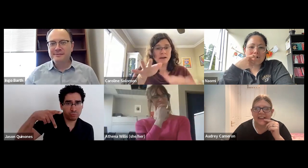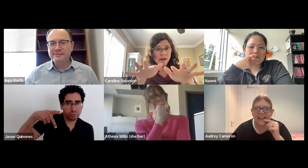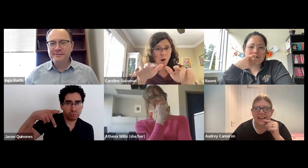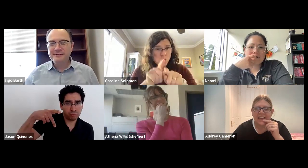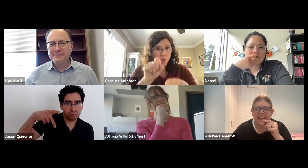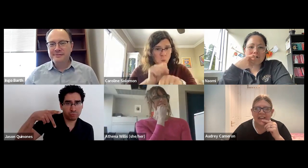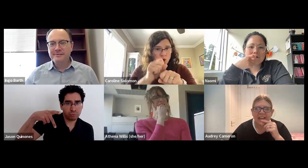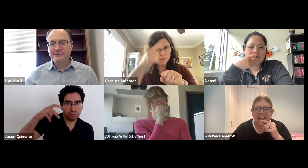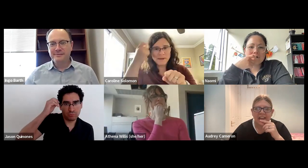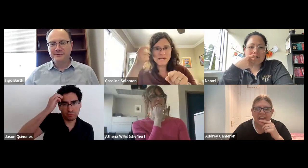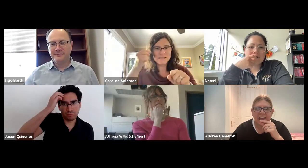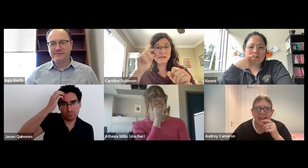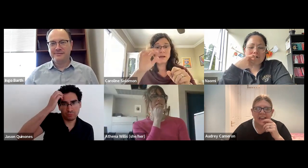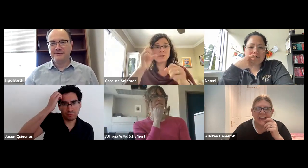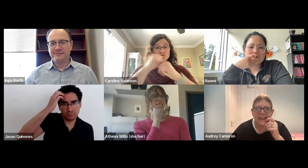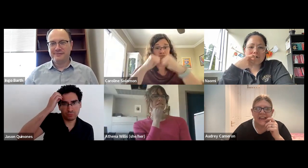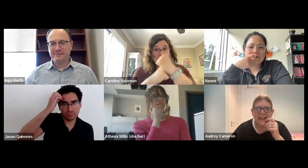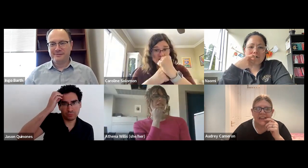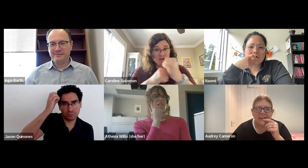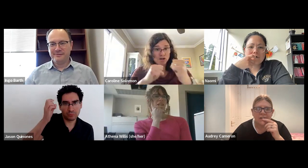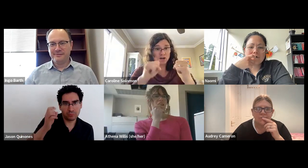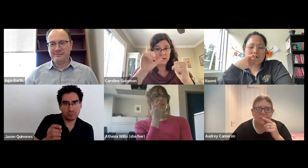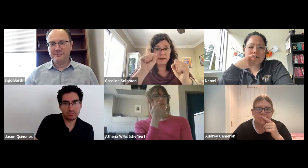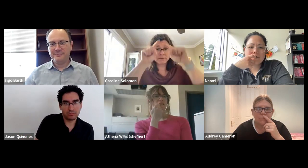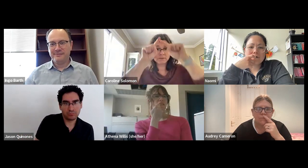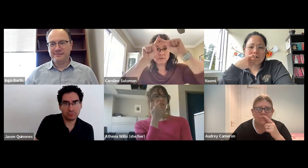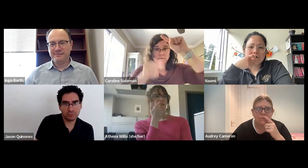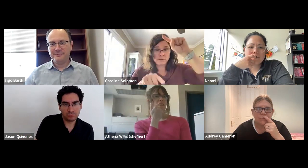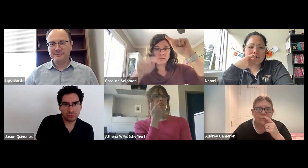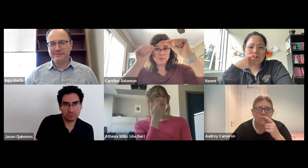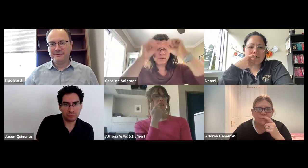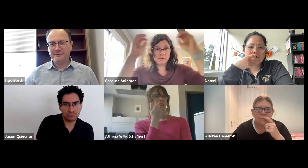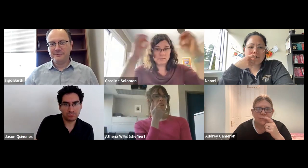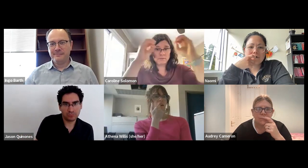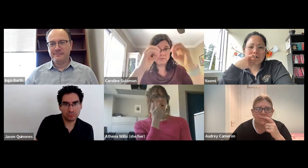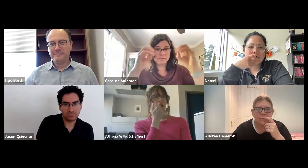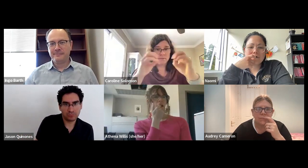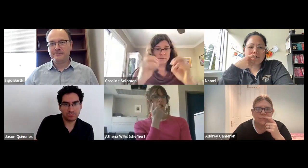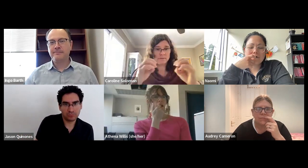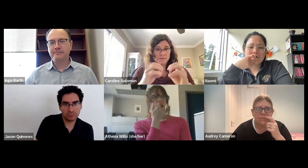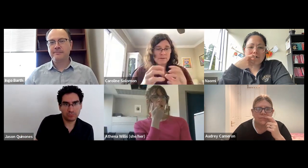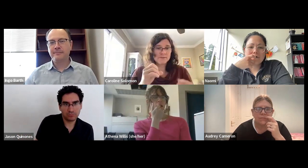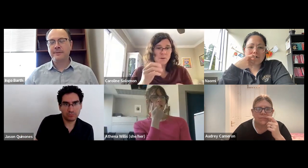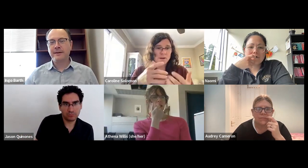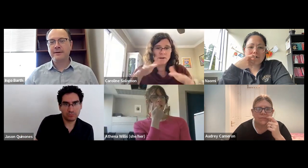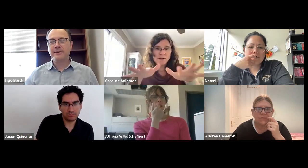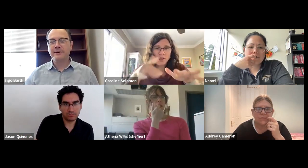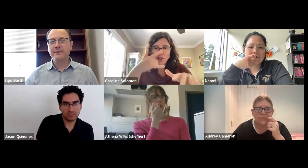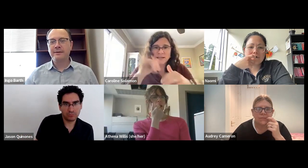You know, but I realize that that sign that you're using here could work because it does show somewhat of a structure, right? Like it shows that sort